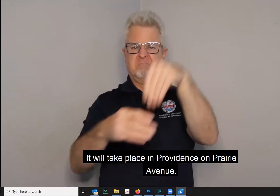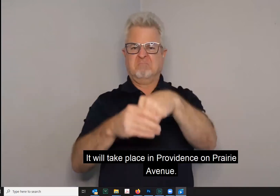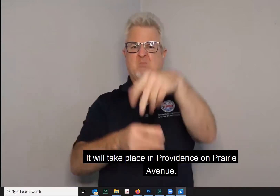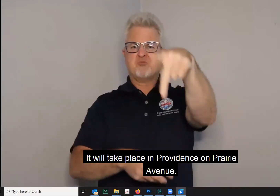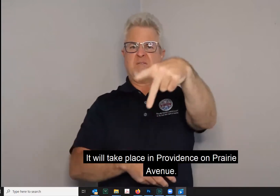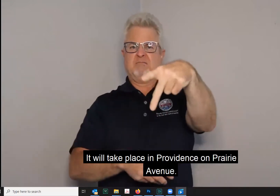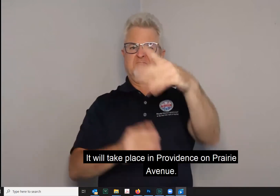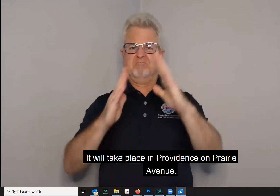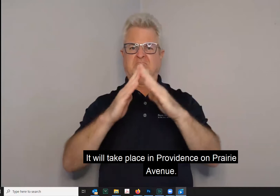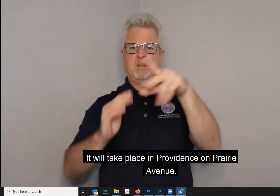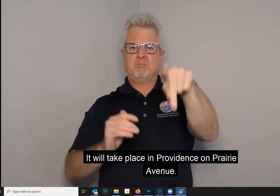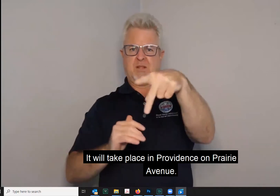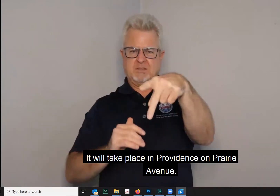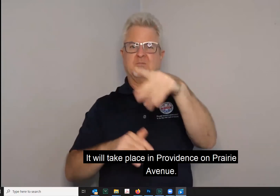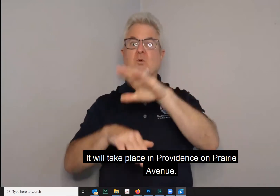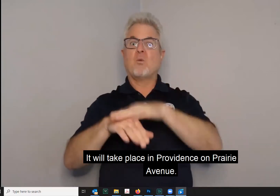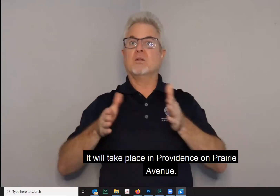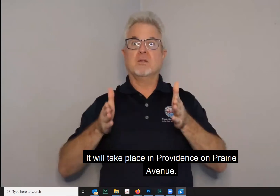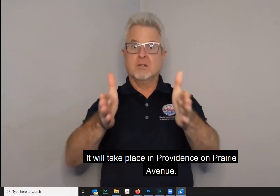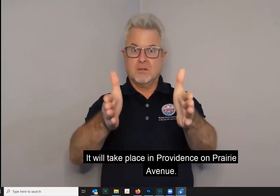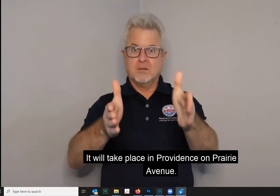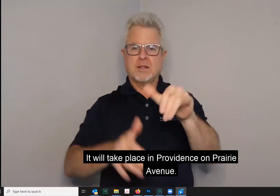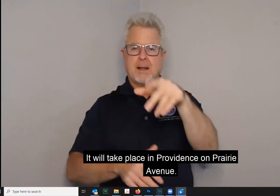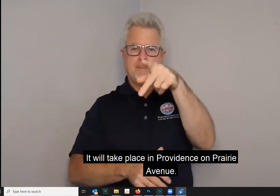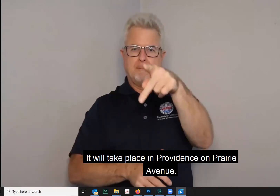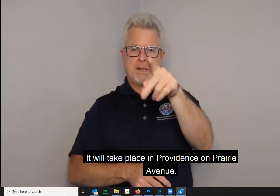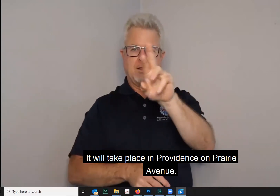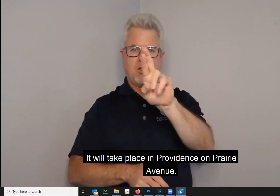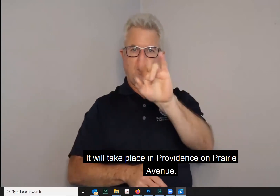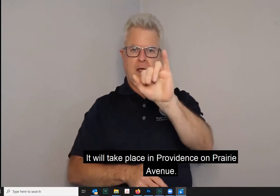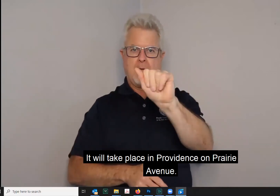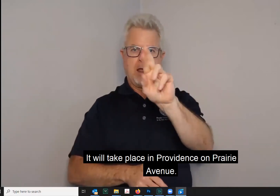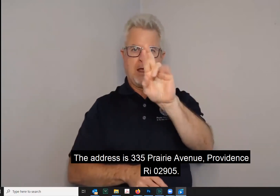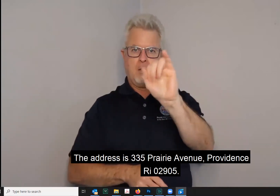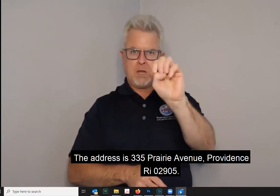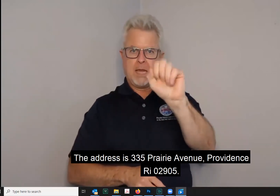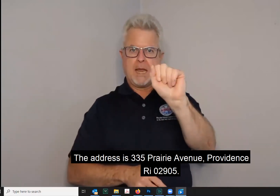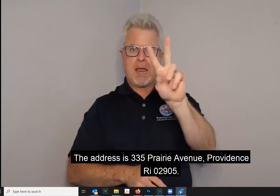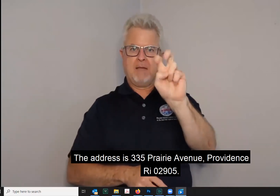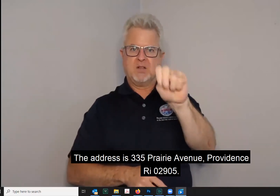It will take place in Providence on Prairie Avenue.